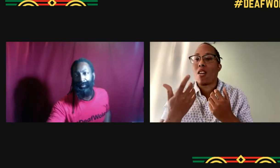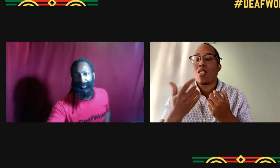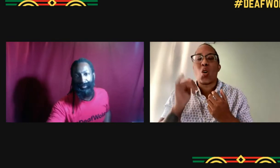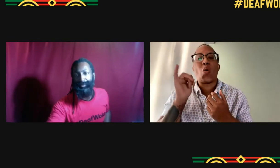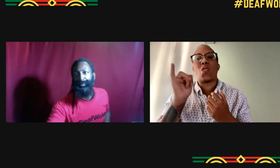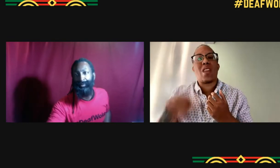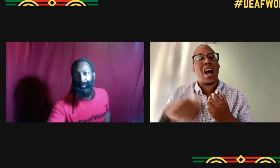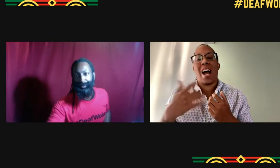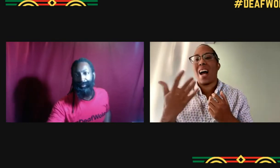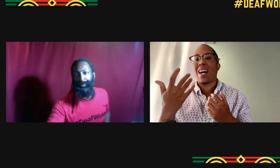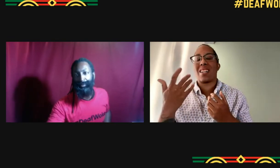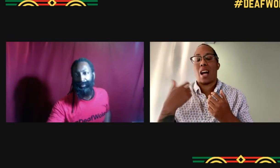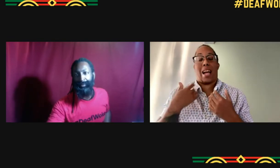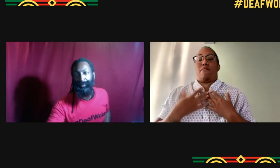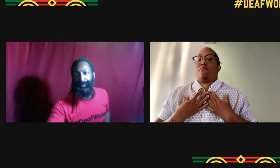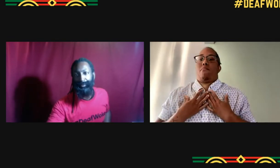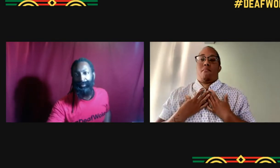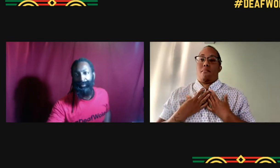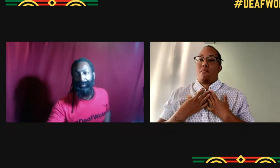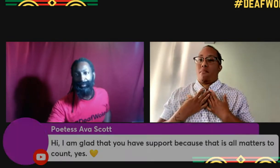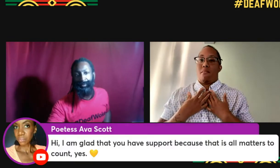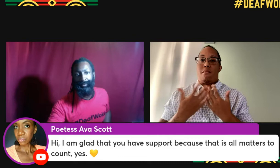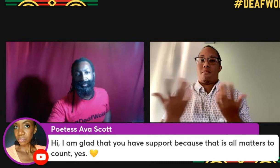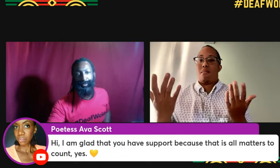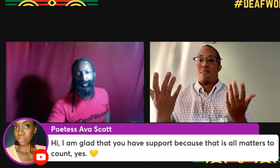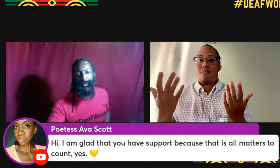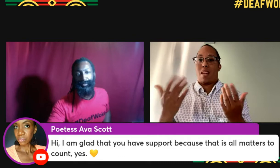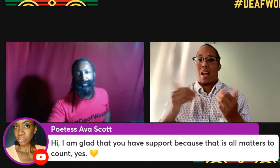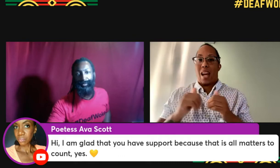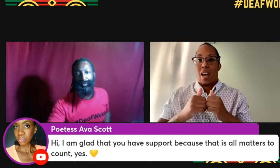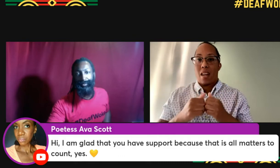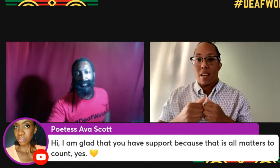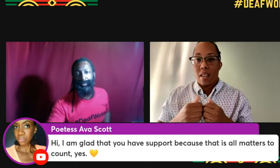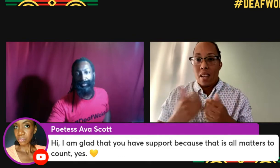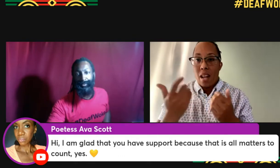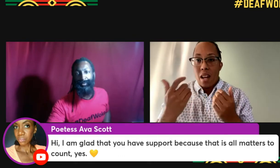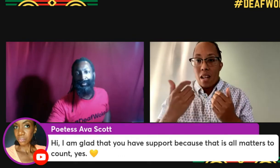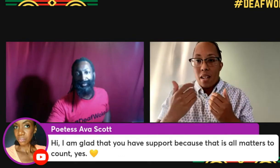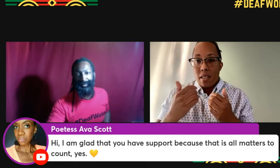People want to support you. People want to love you. And for me,